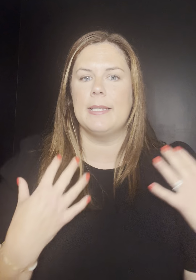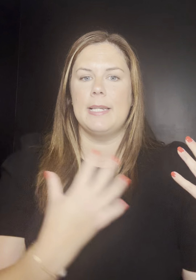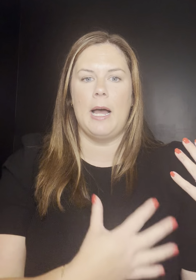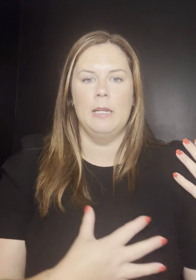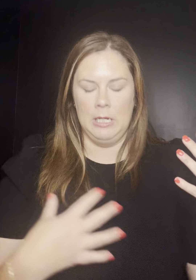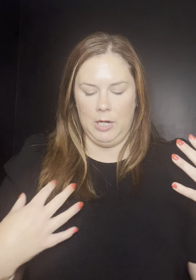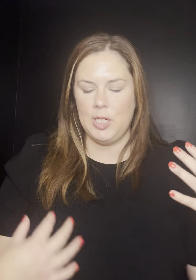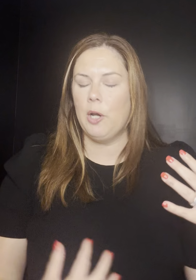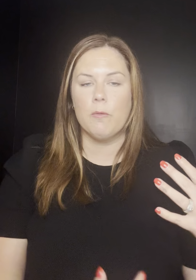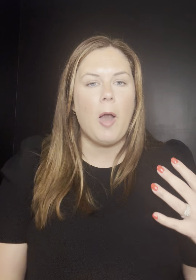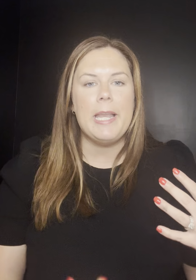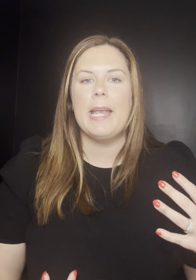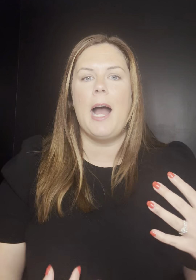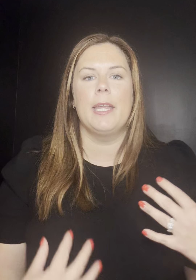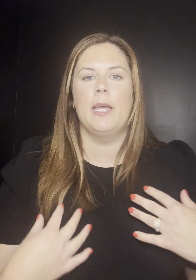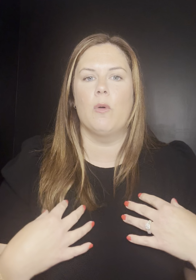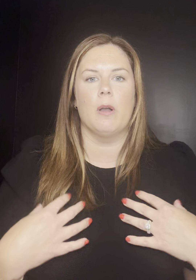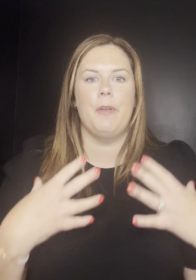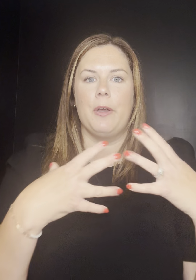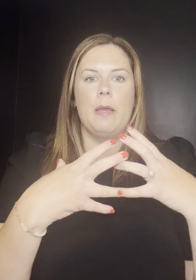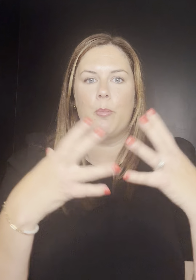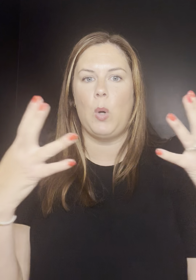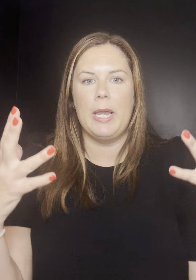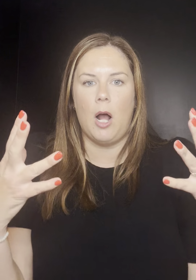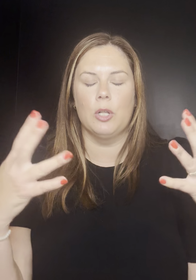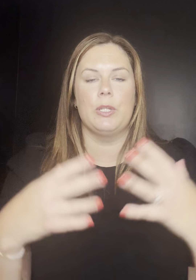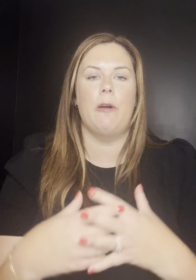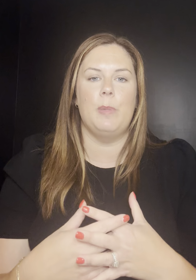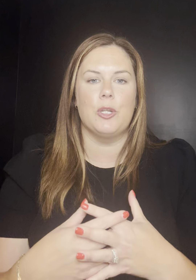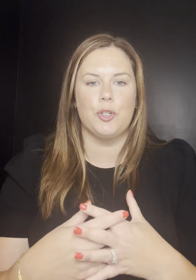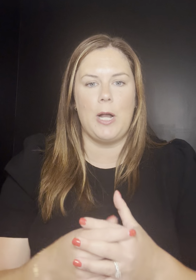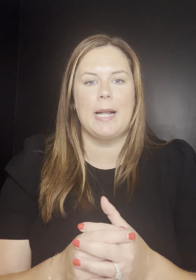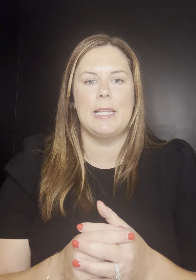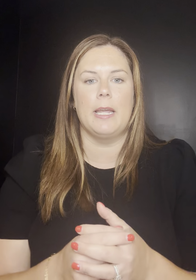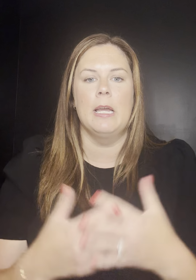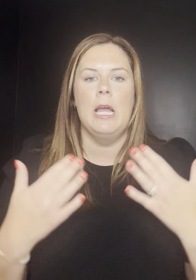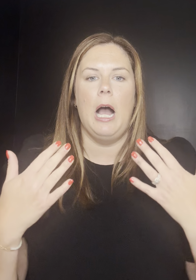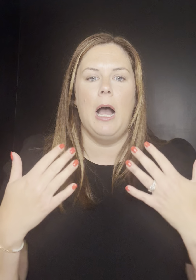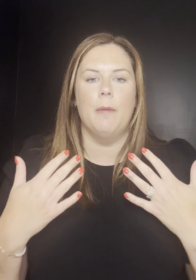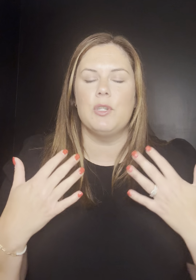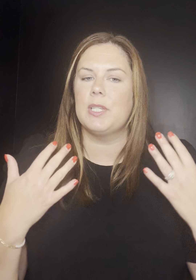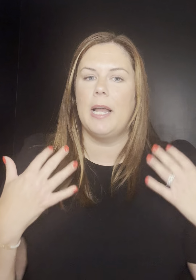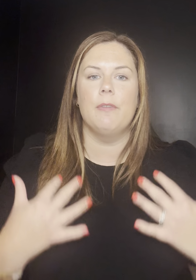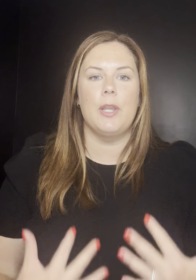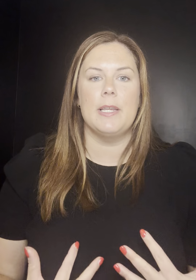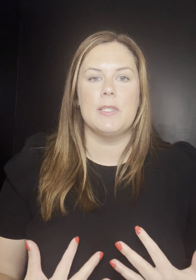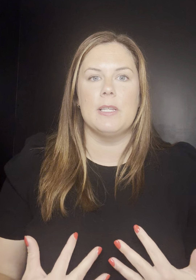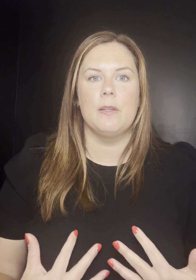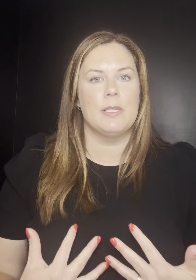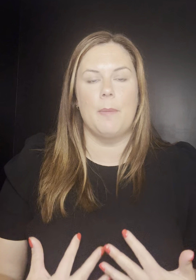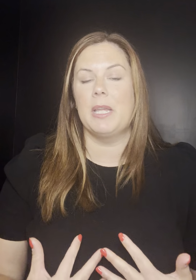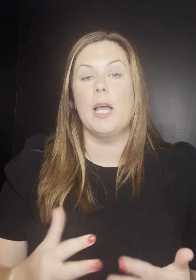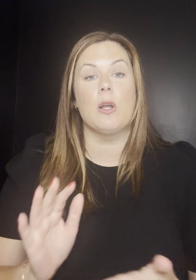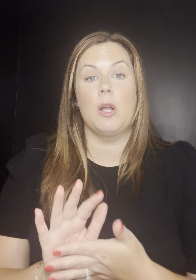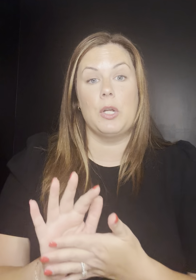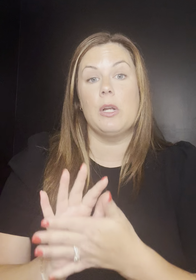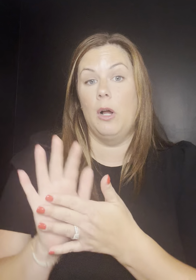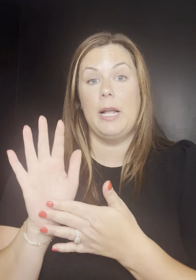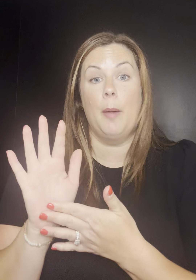not a ton of writing on it or a very bright color that would be distracting. Just kind of a nice, something that complements